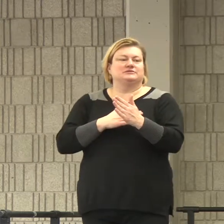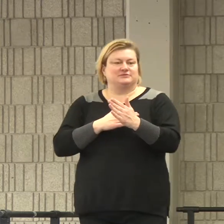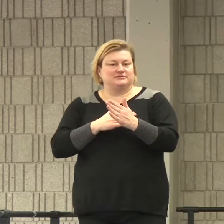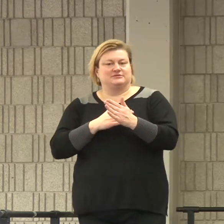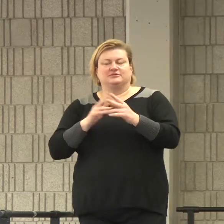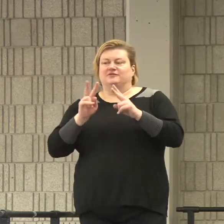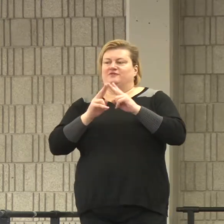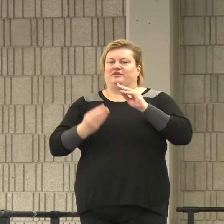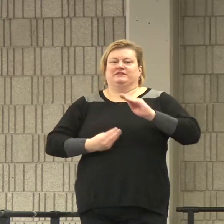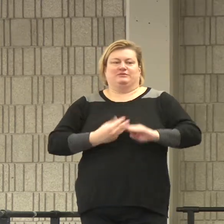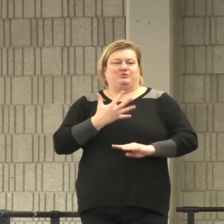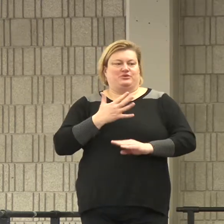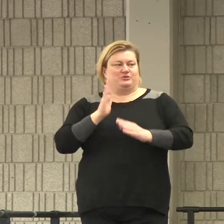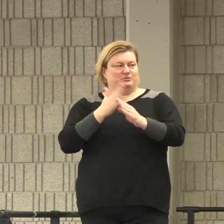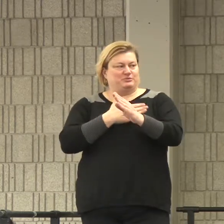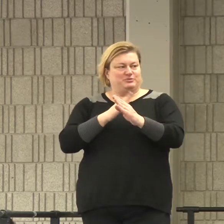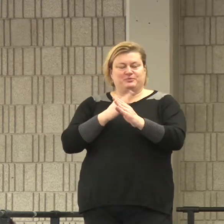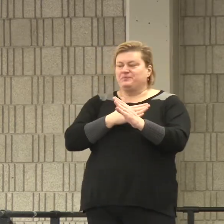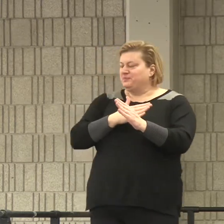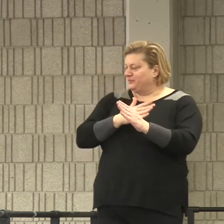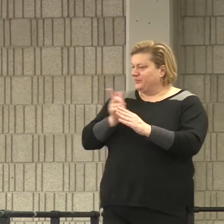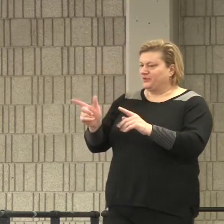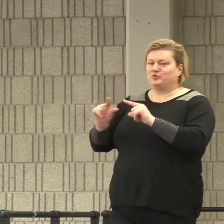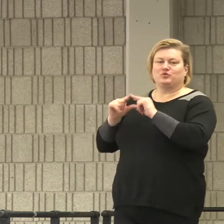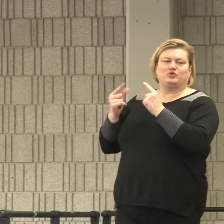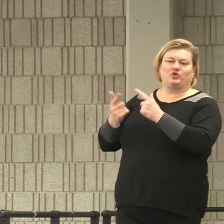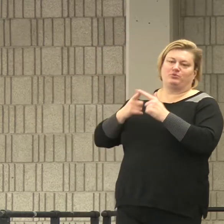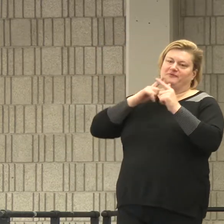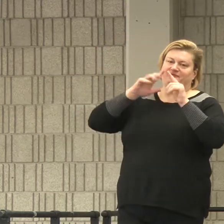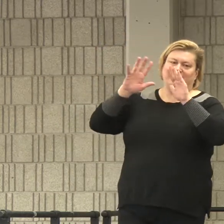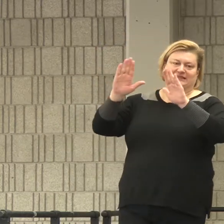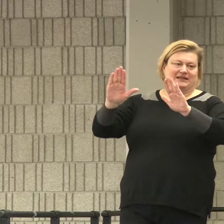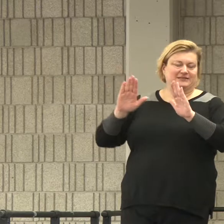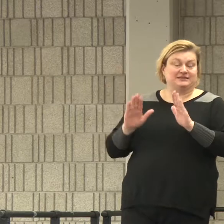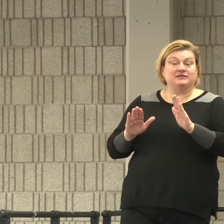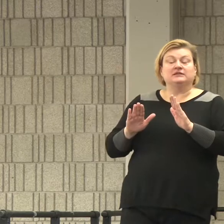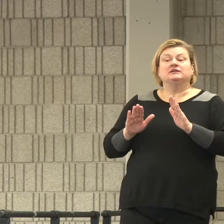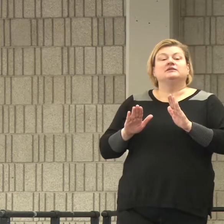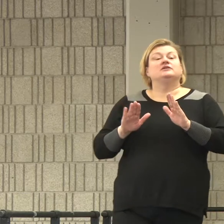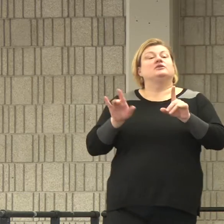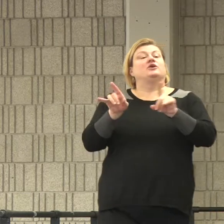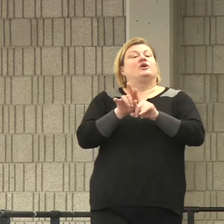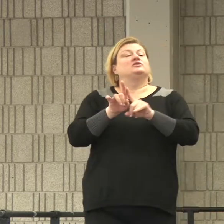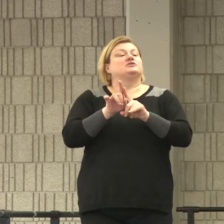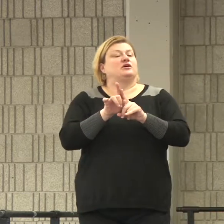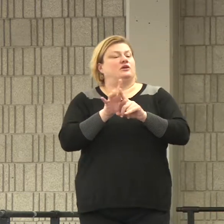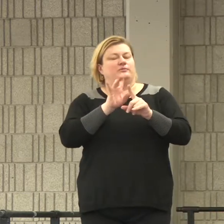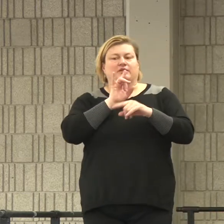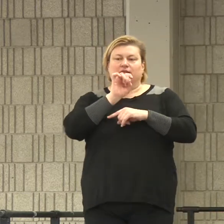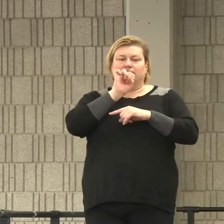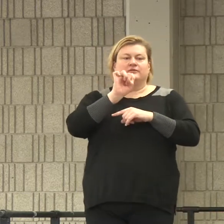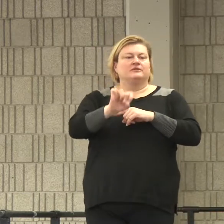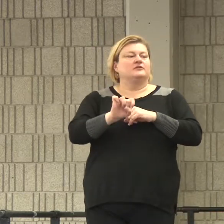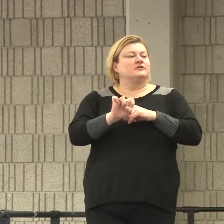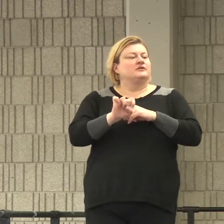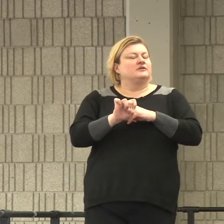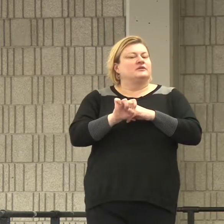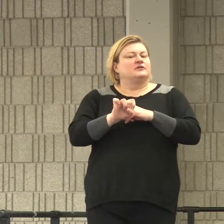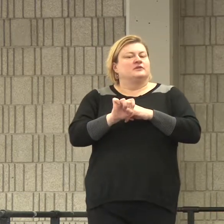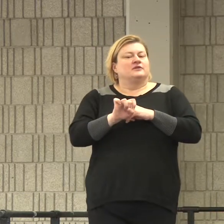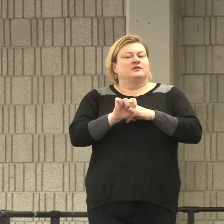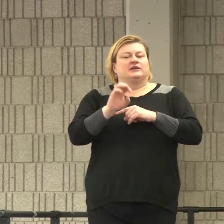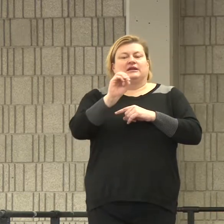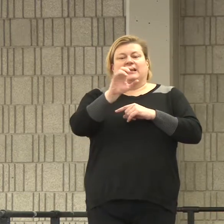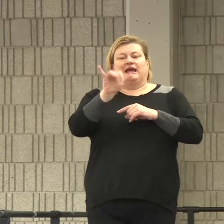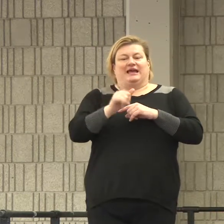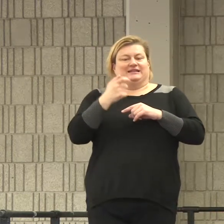selection, very inspirational. You, the group, were fantastic. And also I loved, I think I speak for everybody in the audience, the